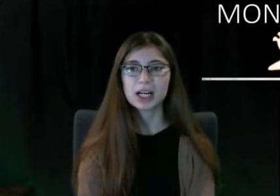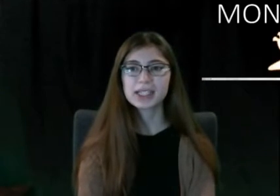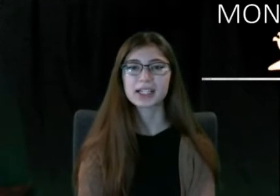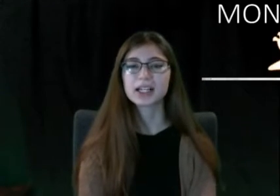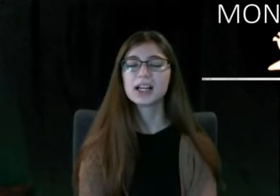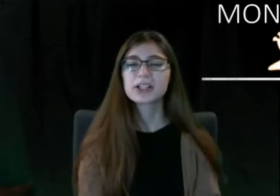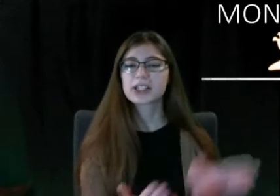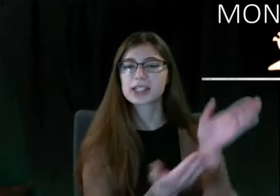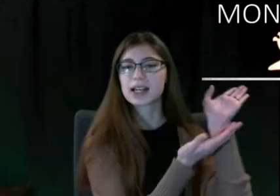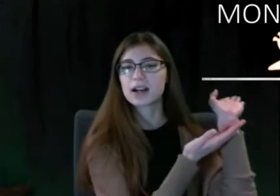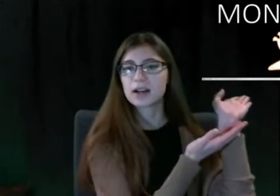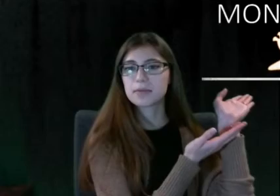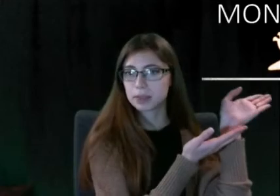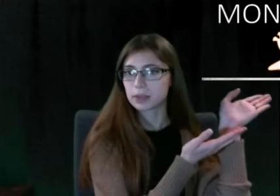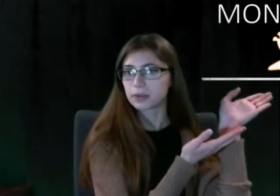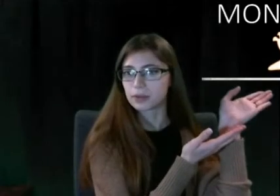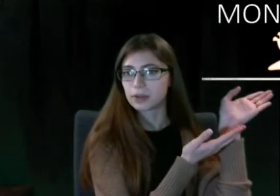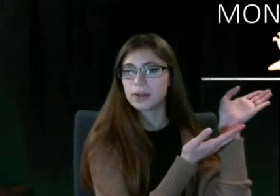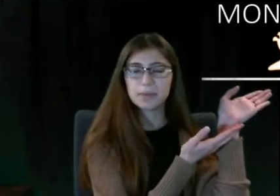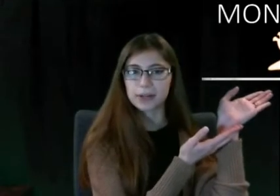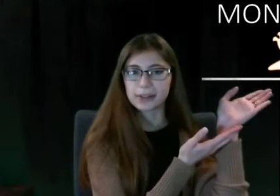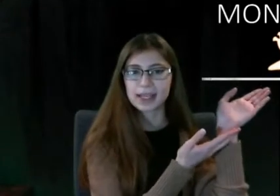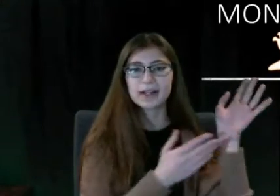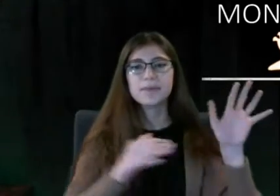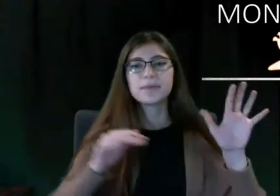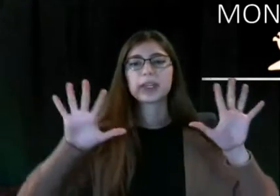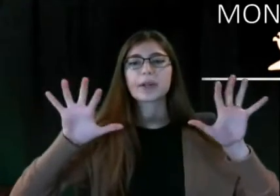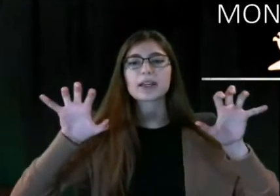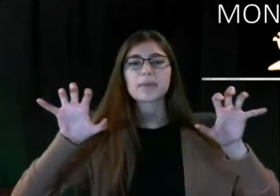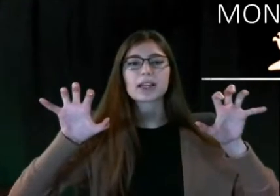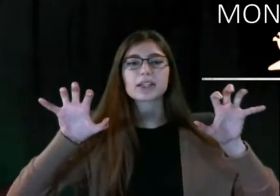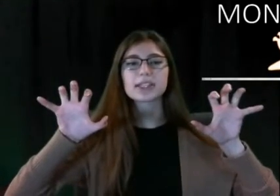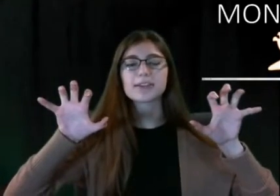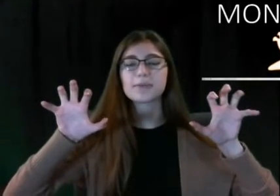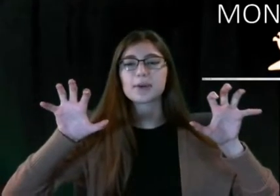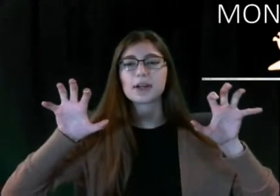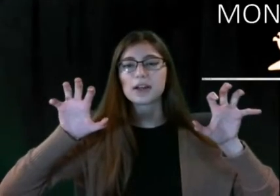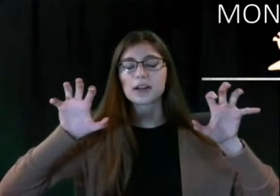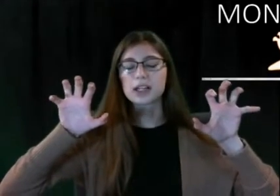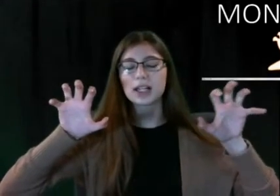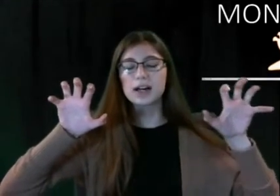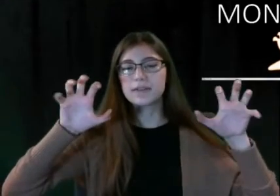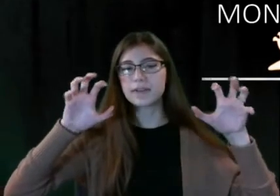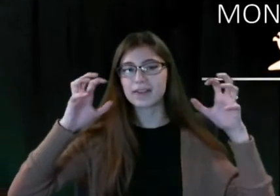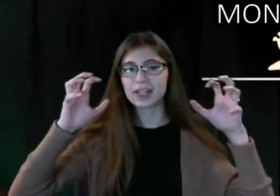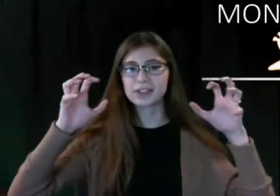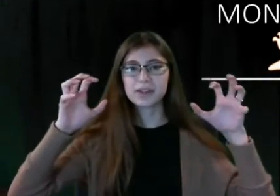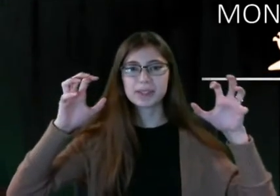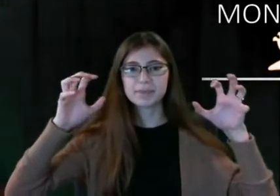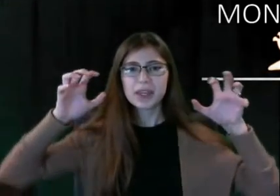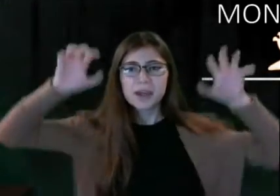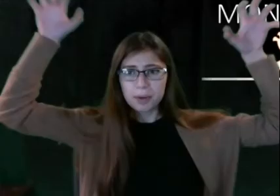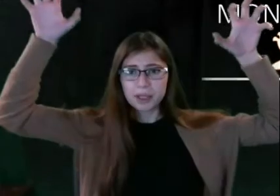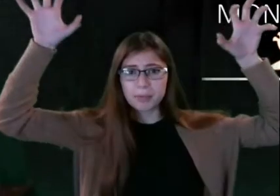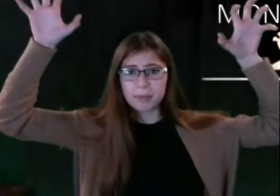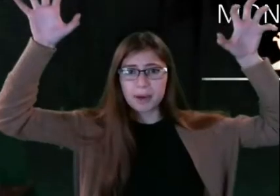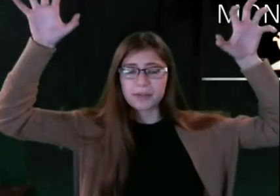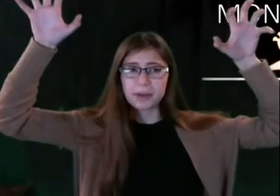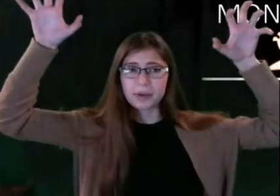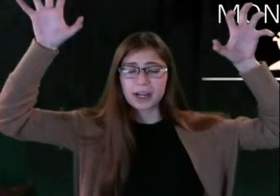Monster. Just like our beautiful model here, you are going to make 2 claw 5 hand shapes, put them above your head